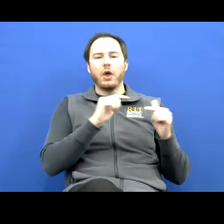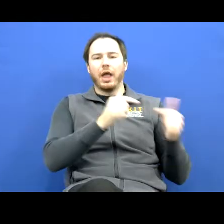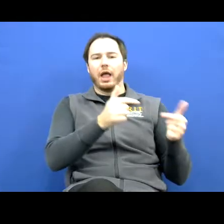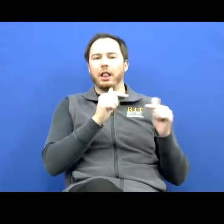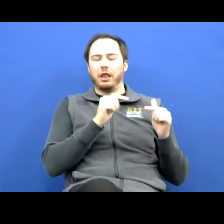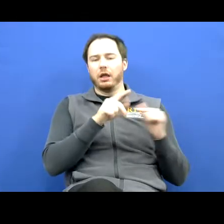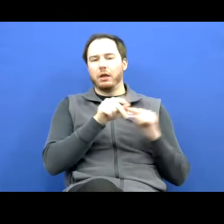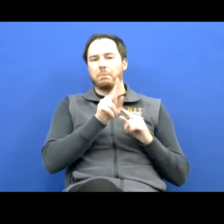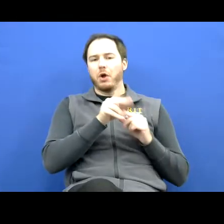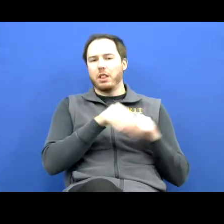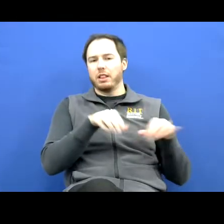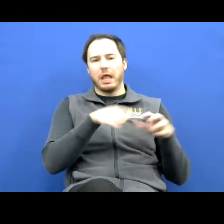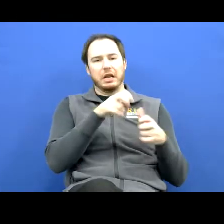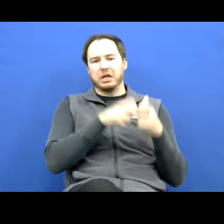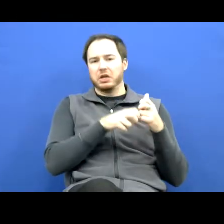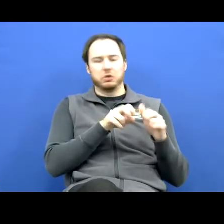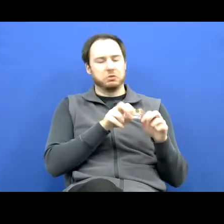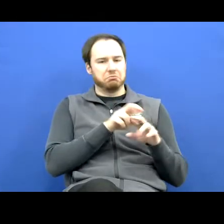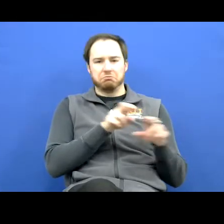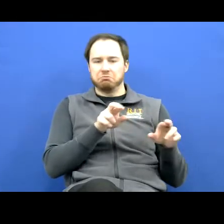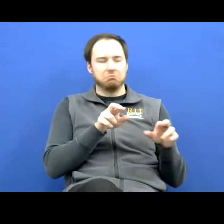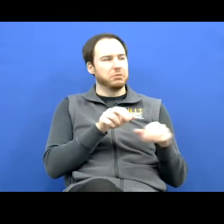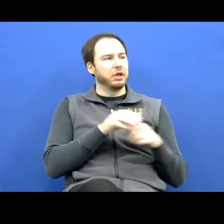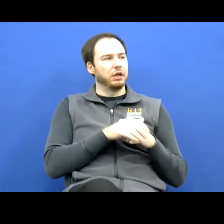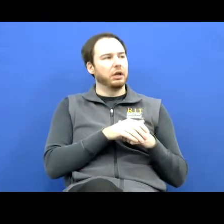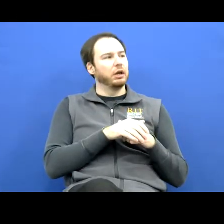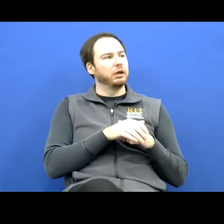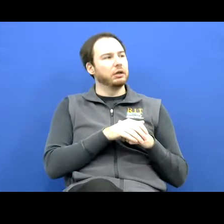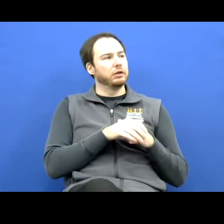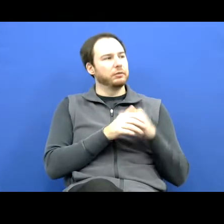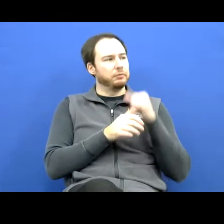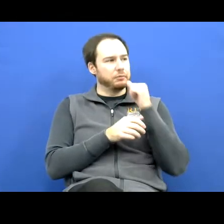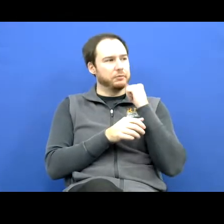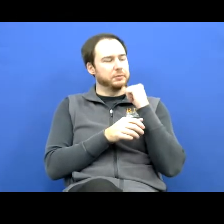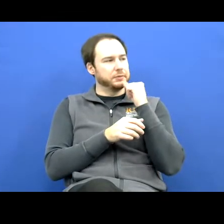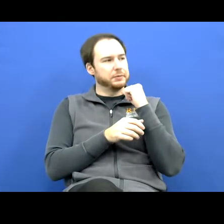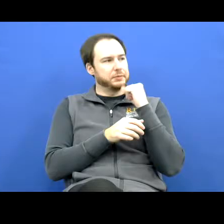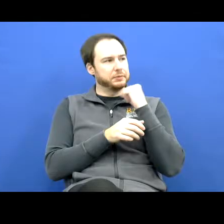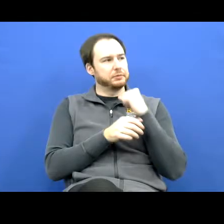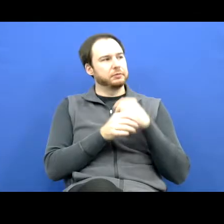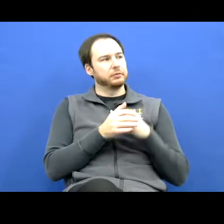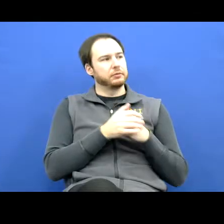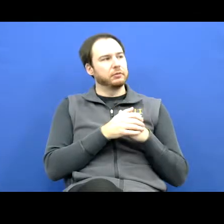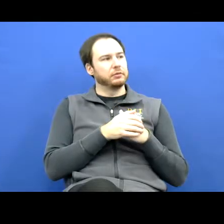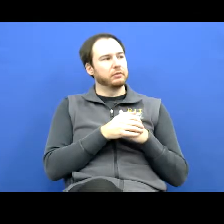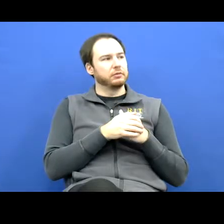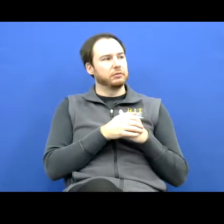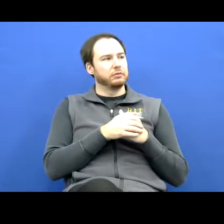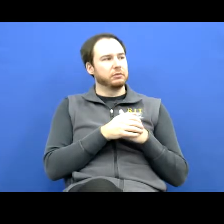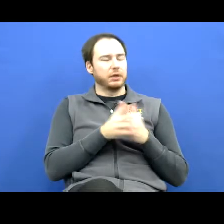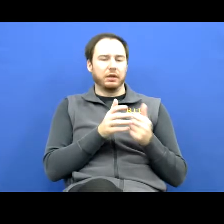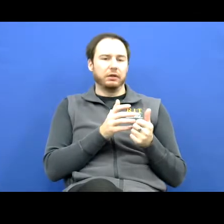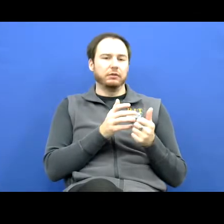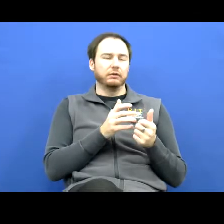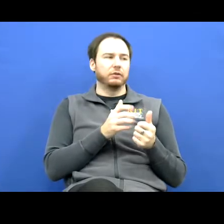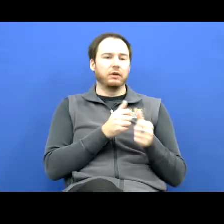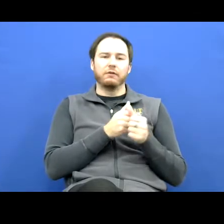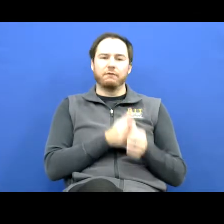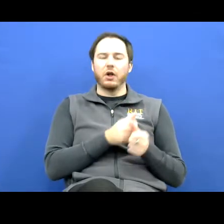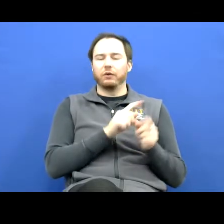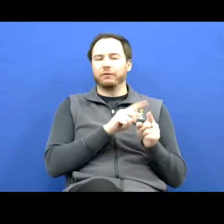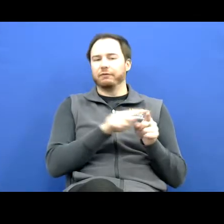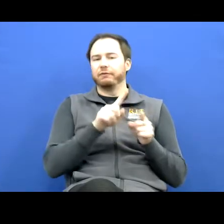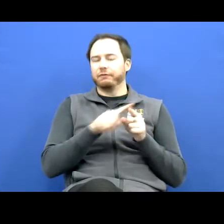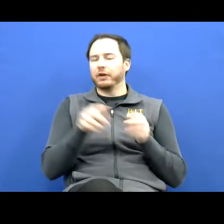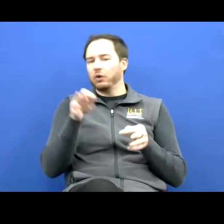issues. And based upon the various court decisions